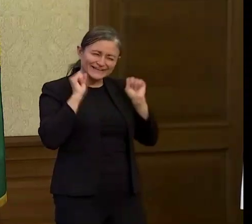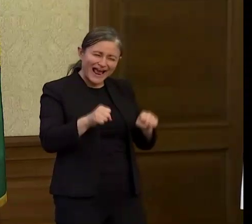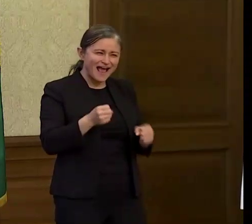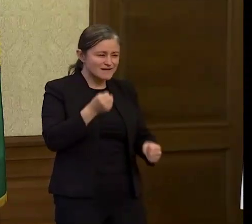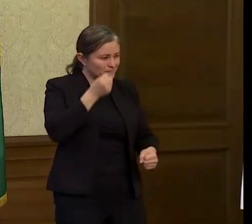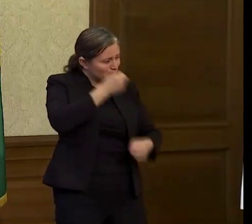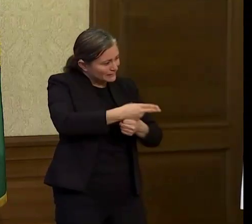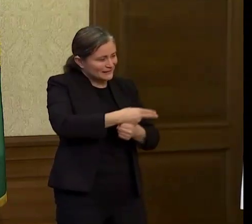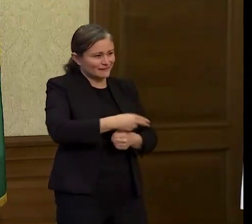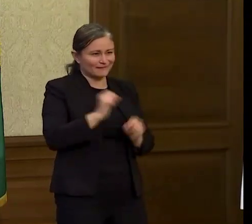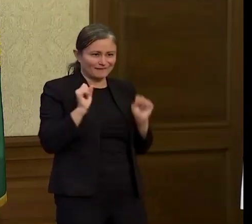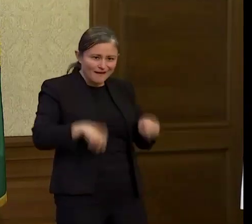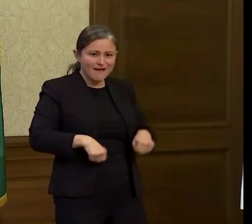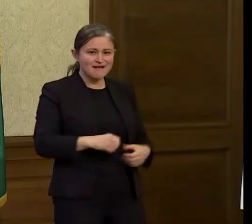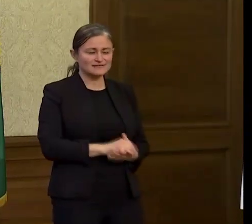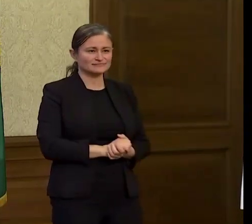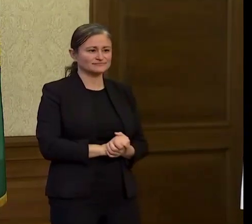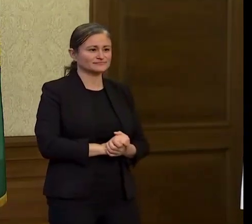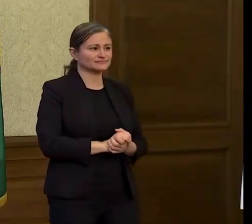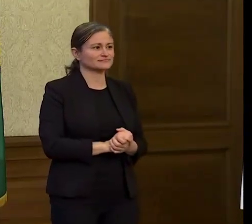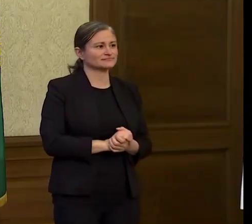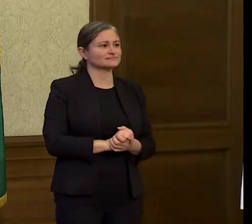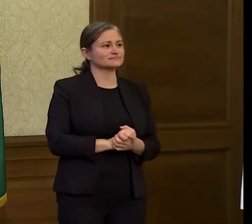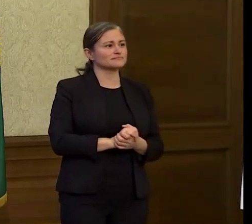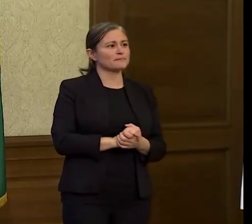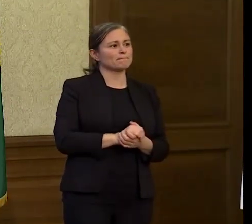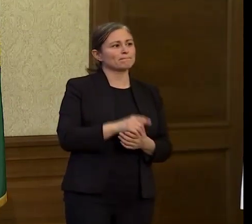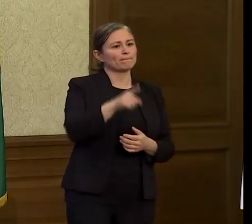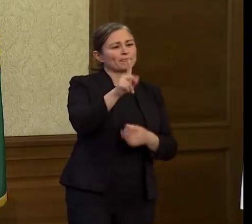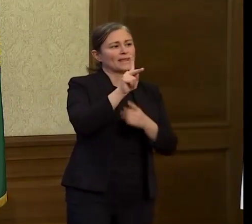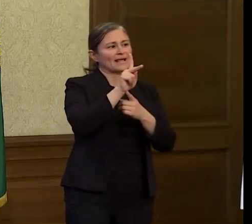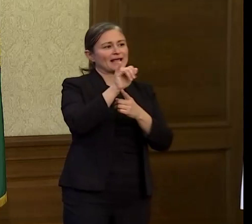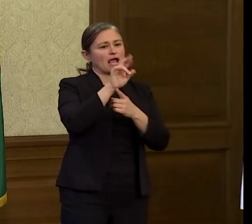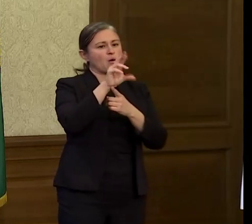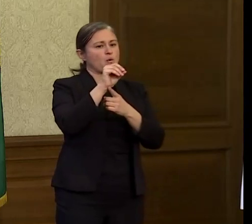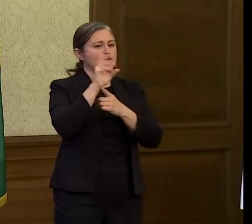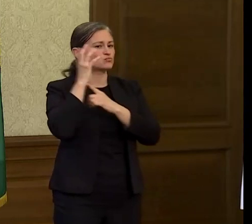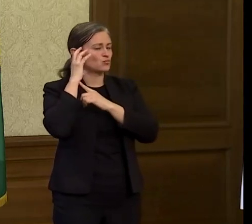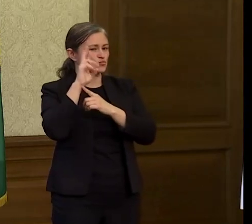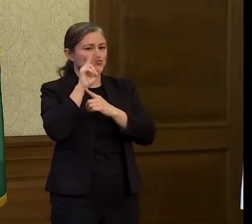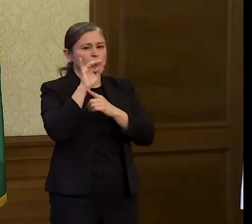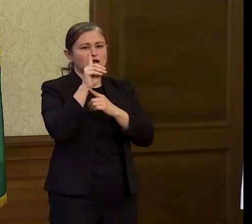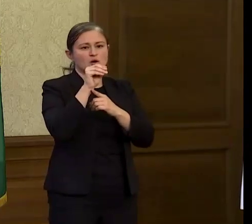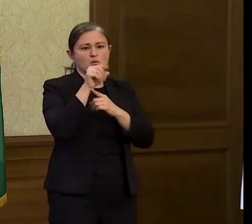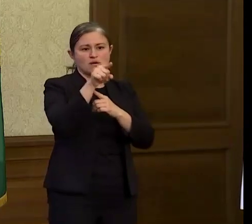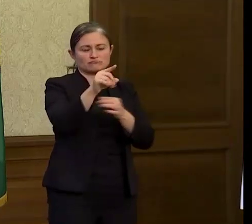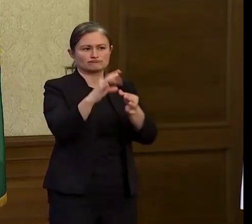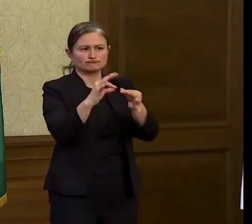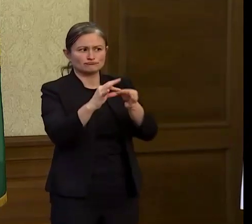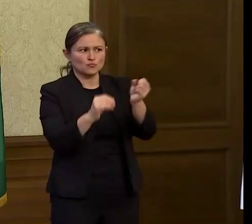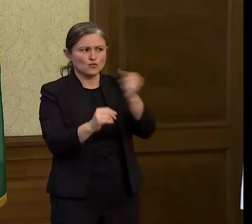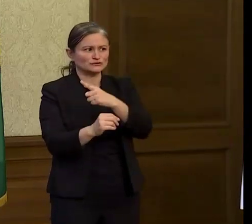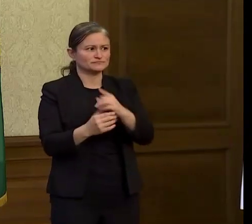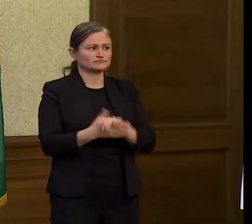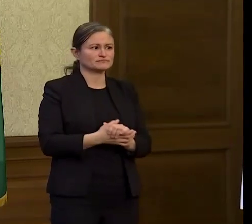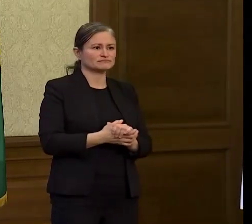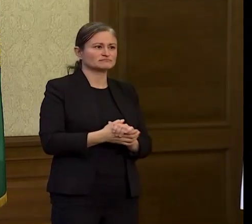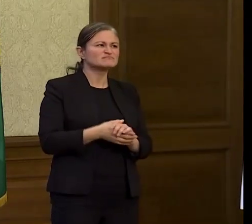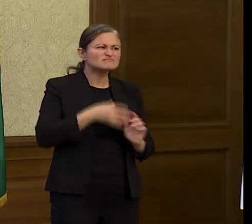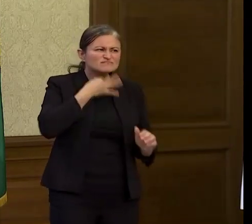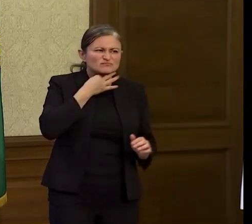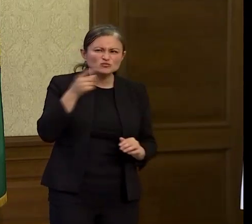with Coyote Radio. Hi, Governor. Short of treatment or vaccine, isn't it true that we would have to